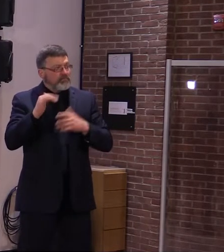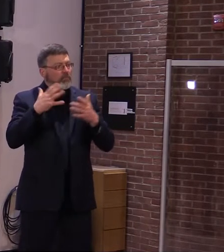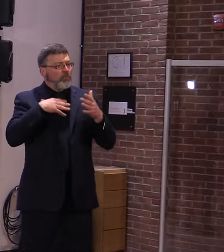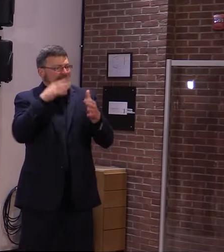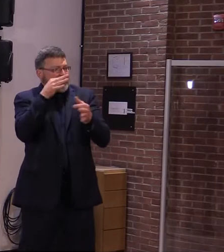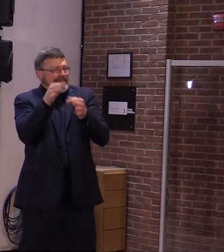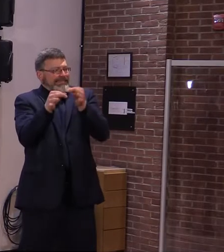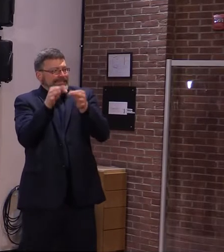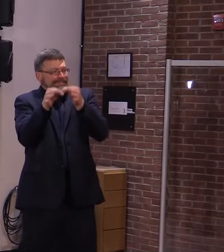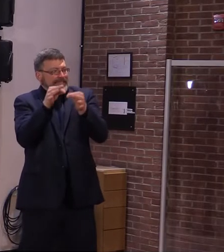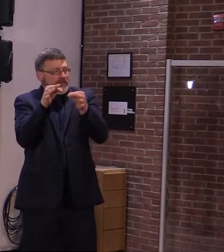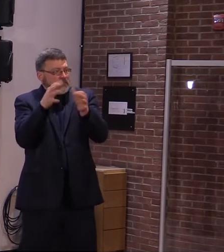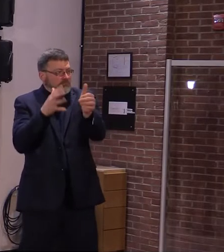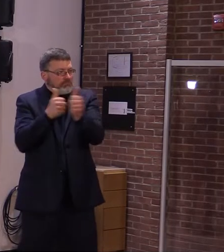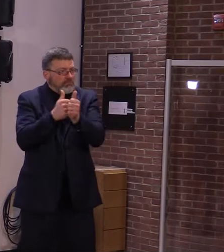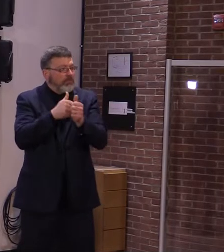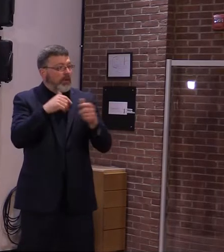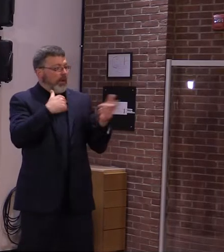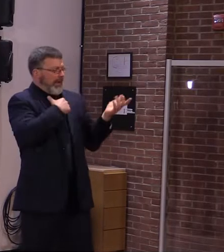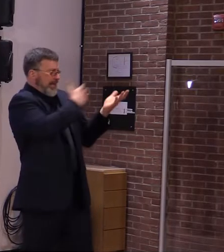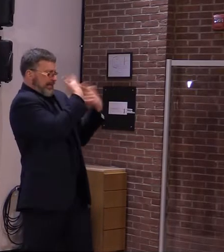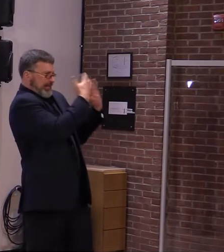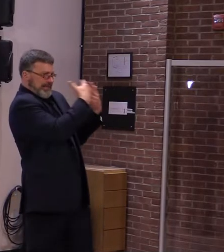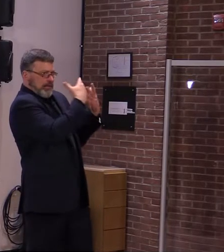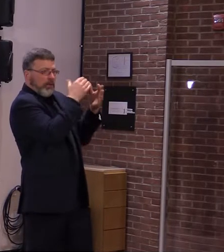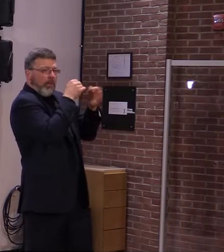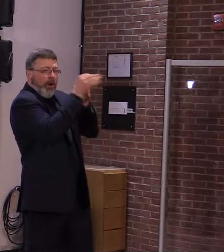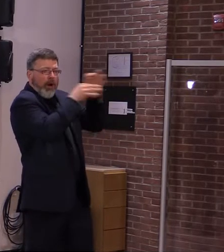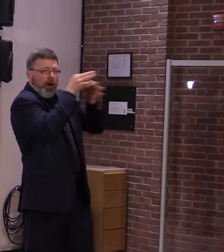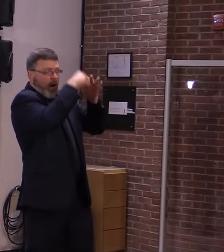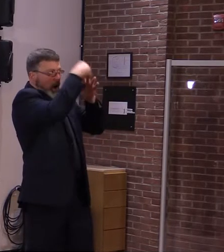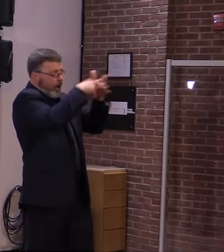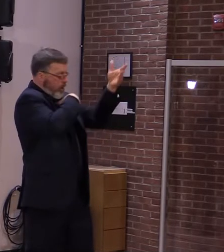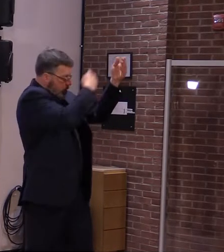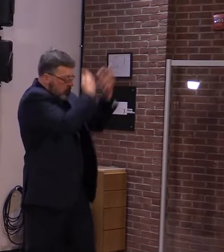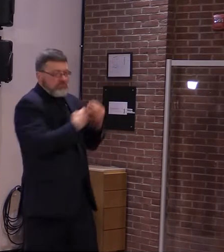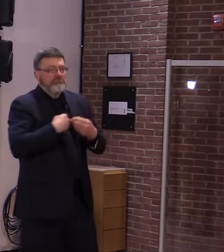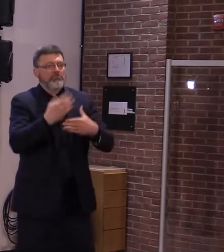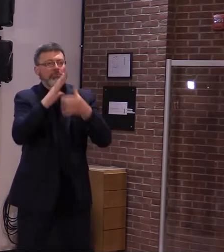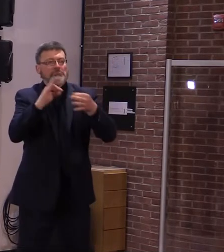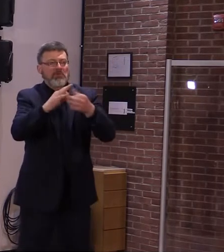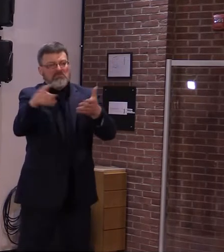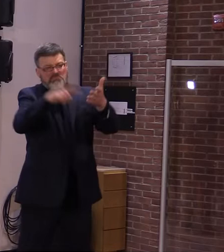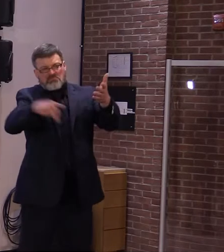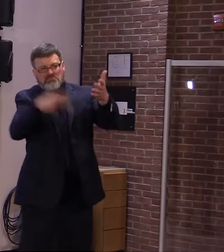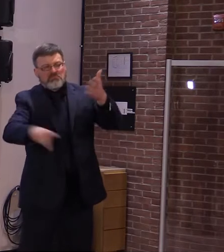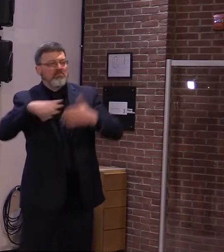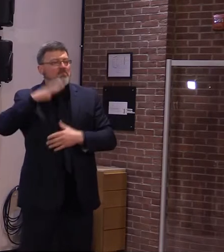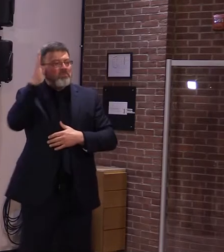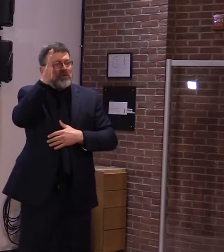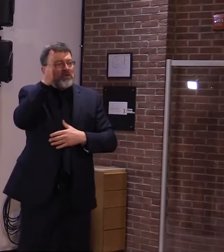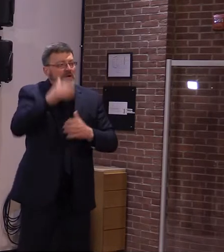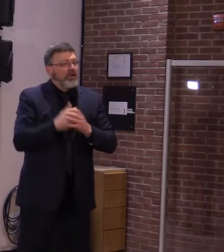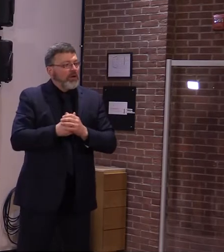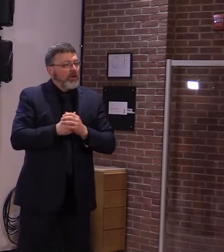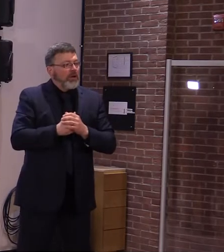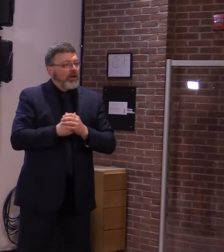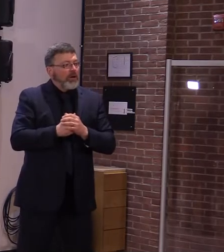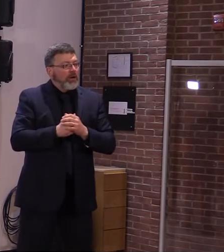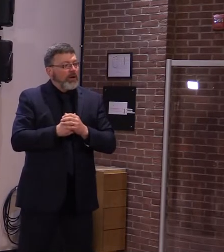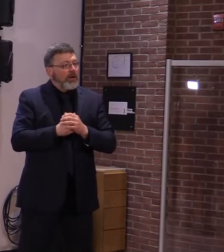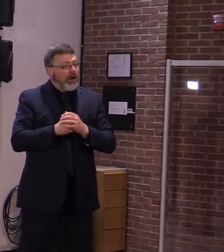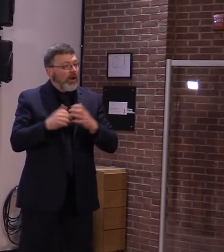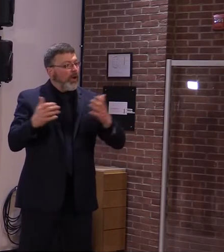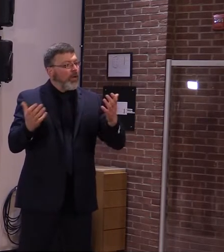as we get more information. Our initial reaction is this is welcome news and will certainly help support the food security needs of our